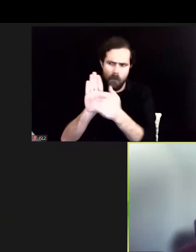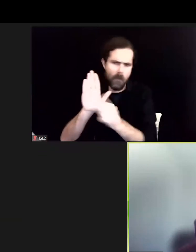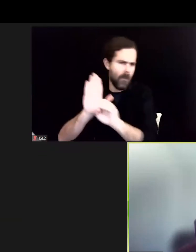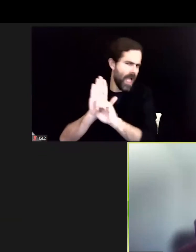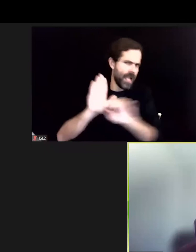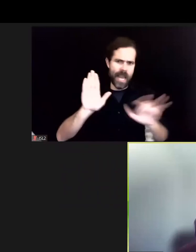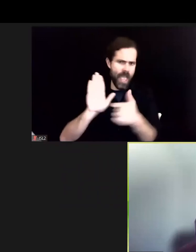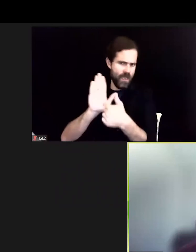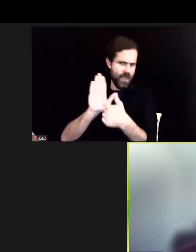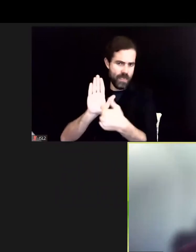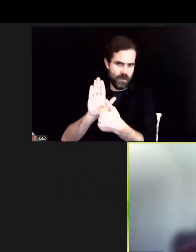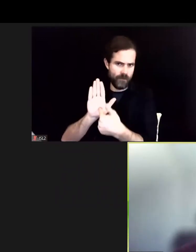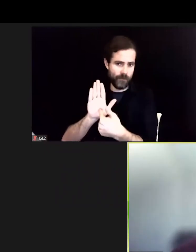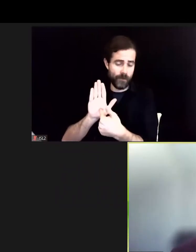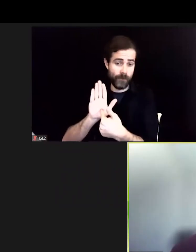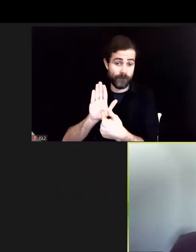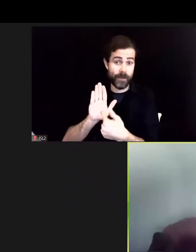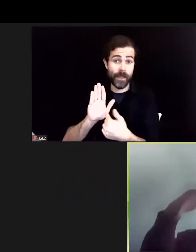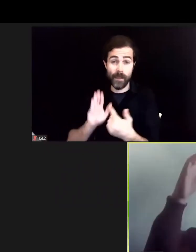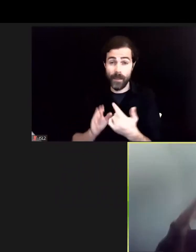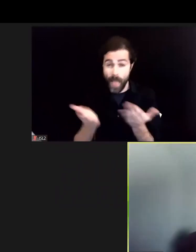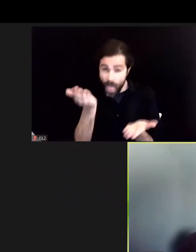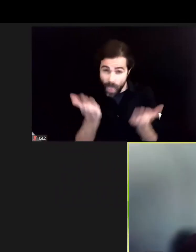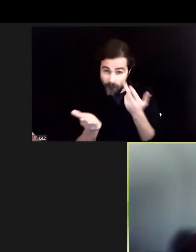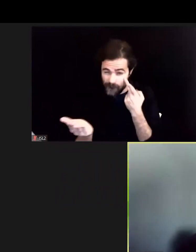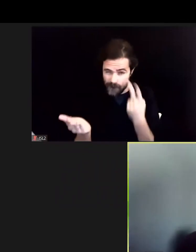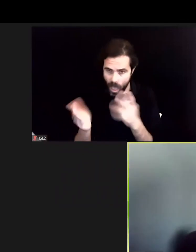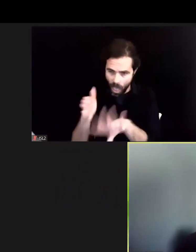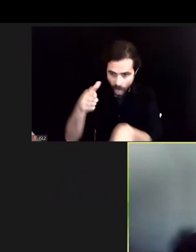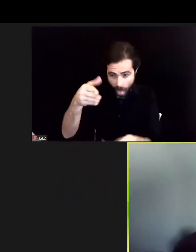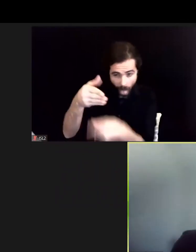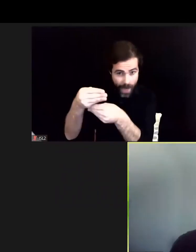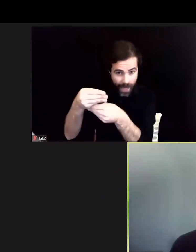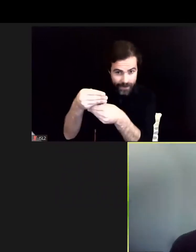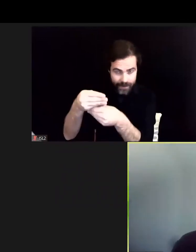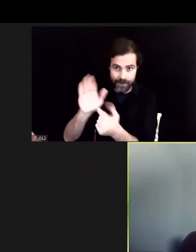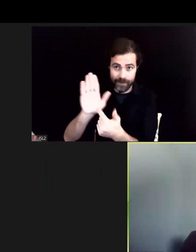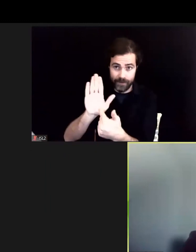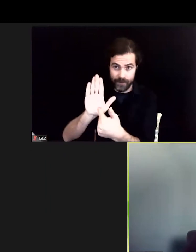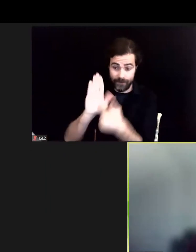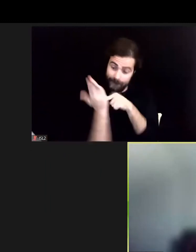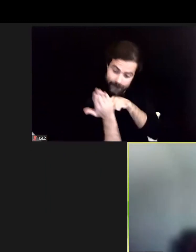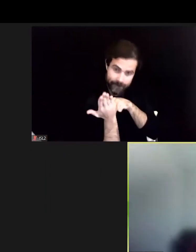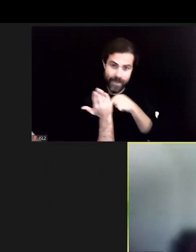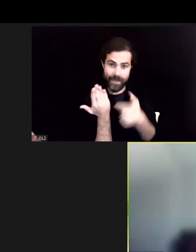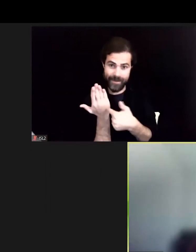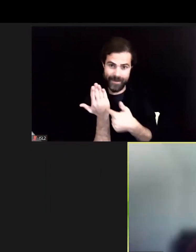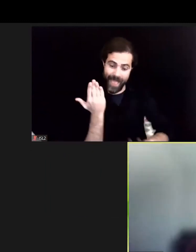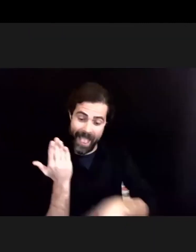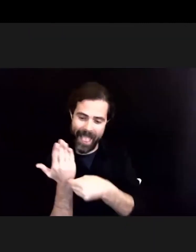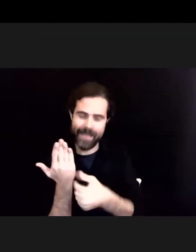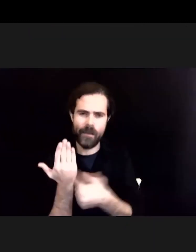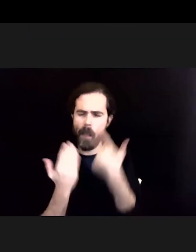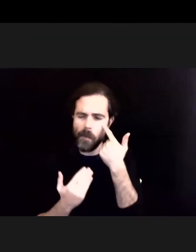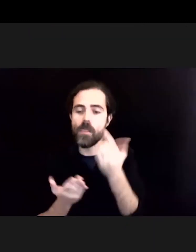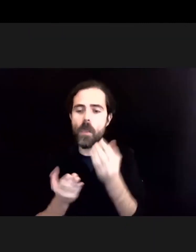at the annex of the directive, in which you can see all the accessibility statements, you'll see that for products and for